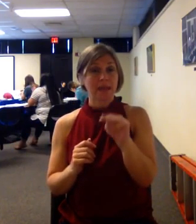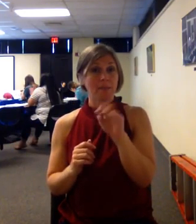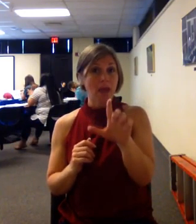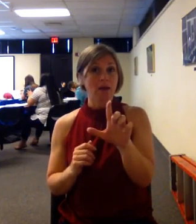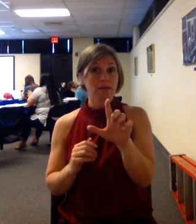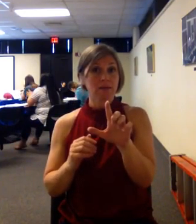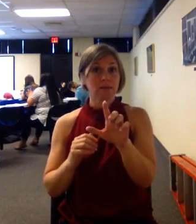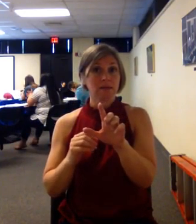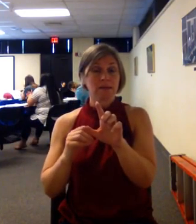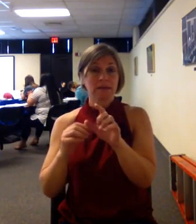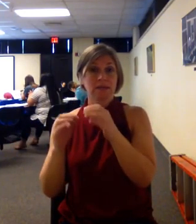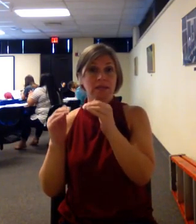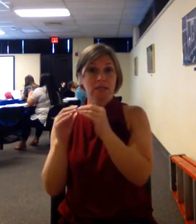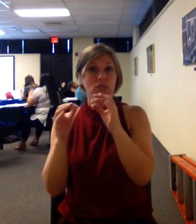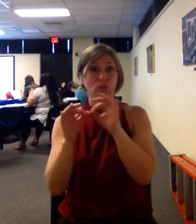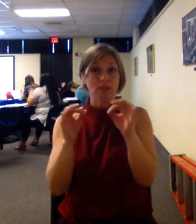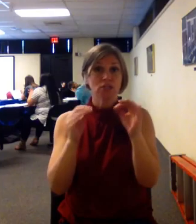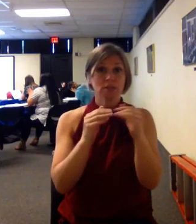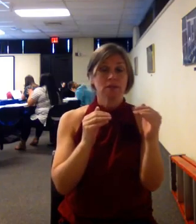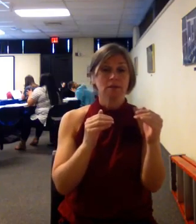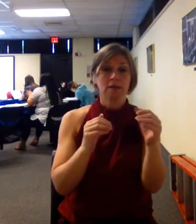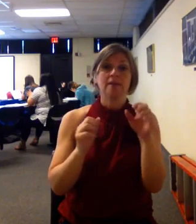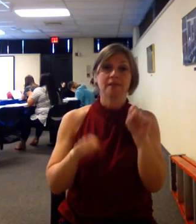when you would have had to do the subtraction to get to your market premium.